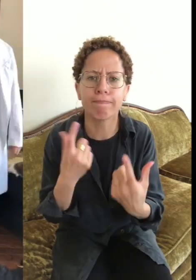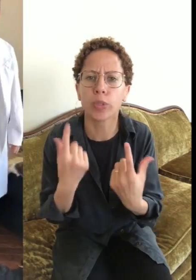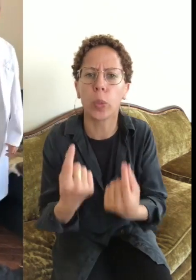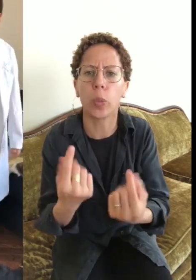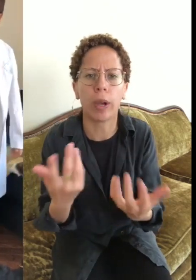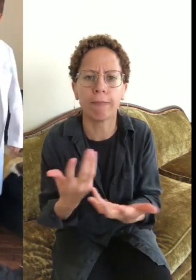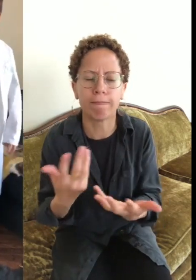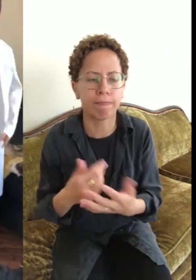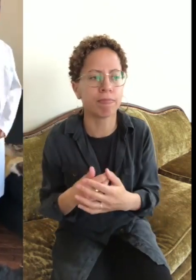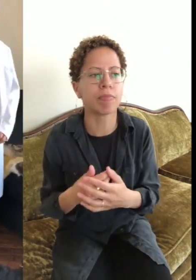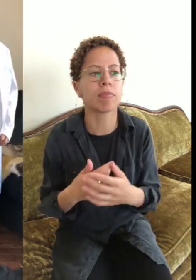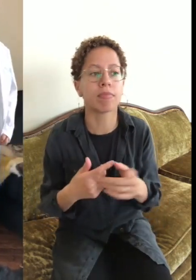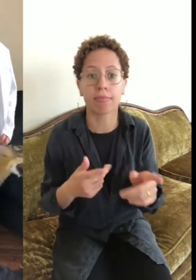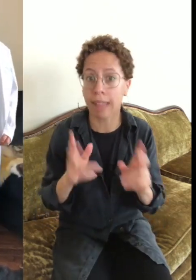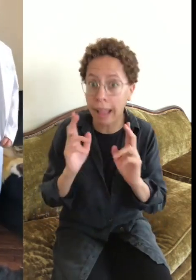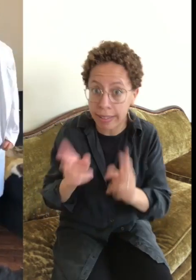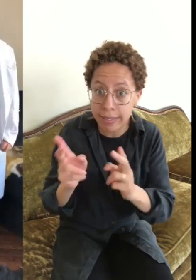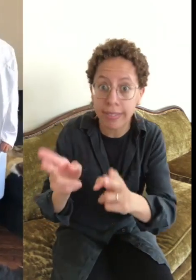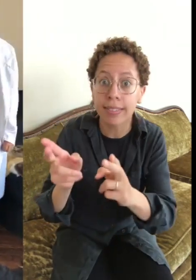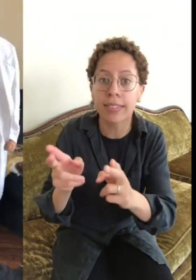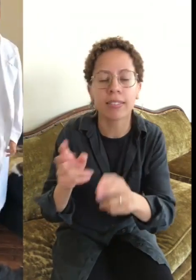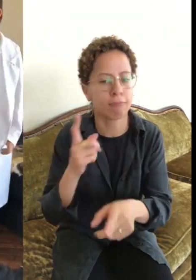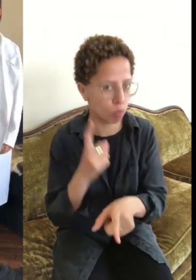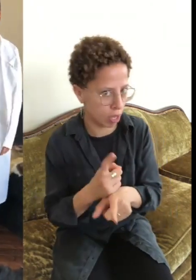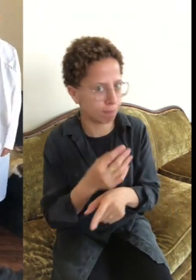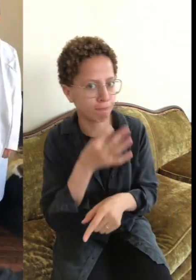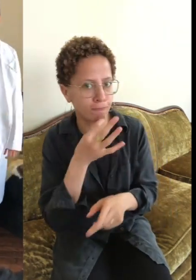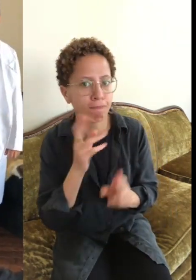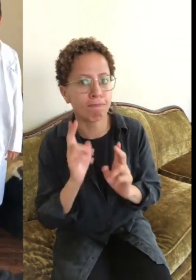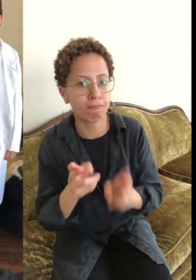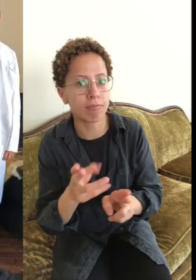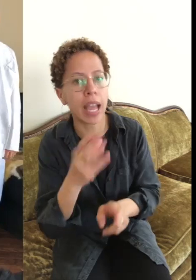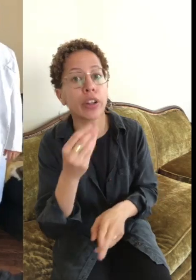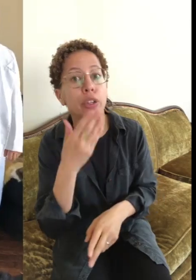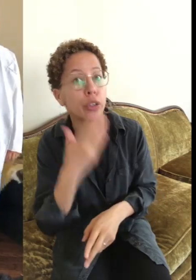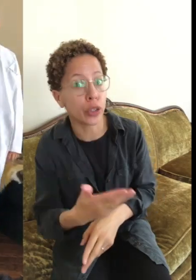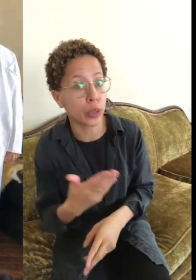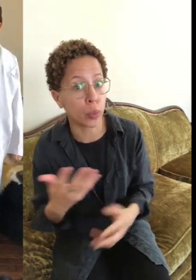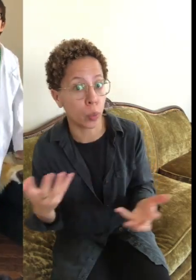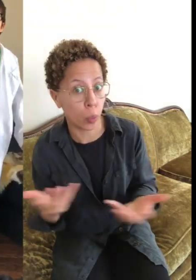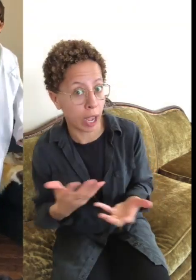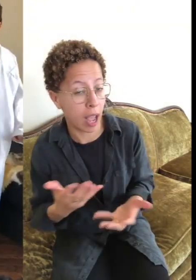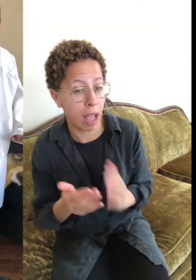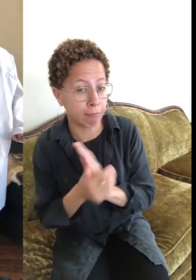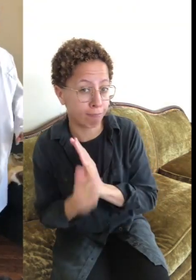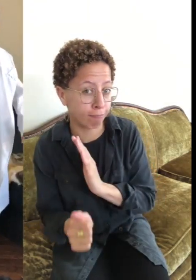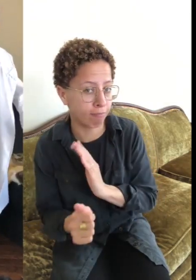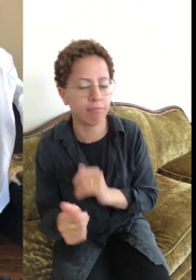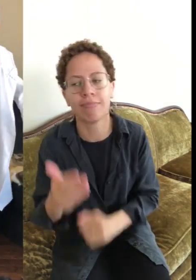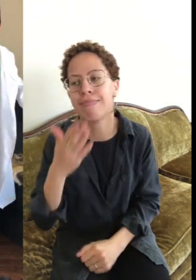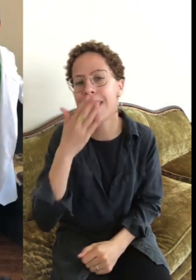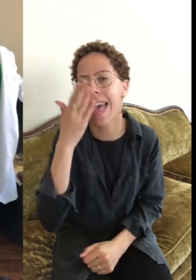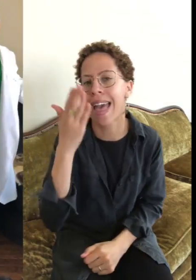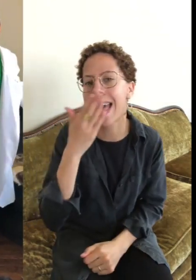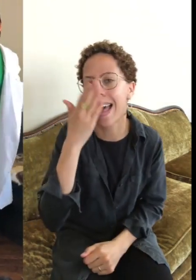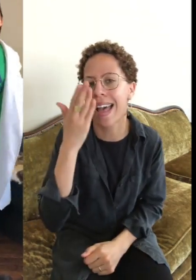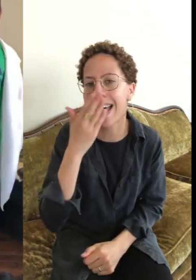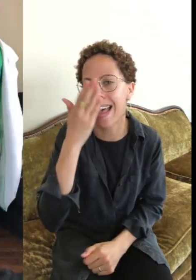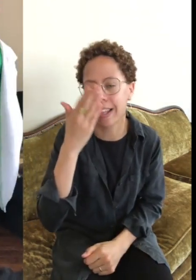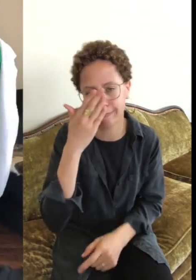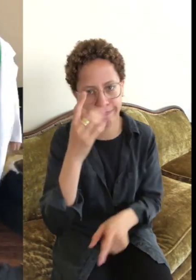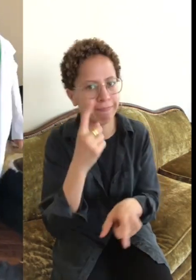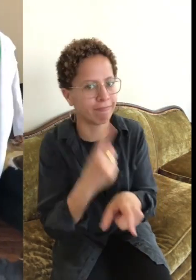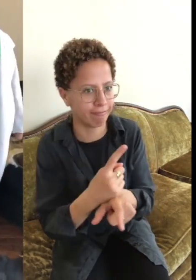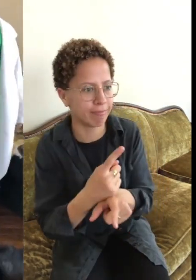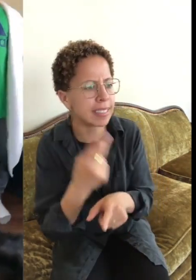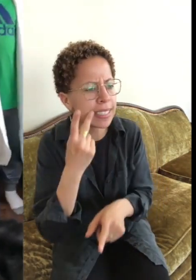bear? Hunt. Yeah, they know how to hunt. They have a really good... Sense of smell.